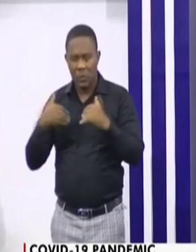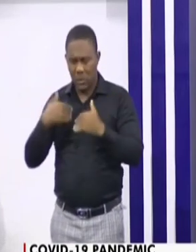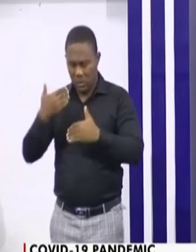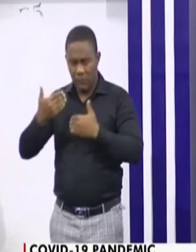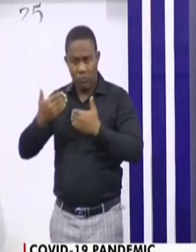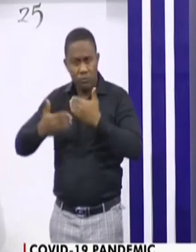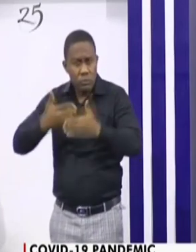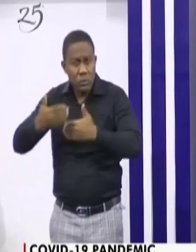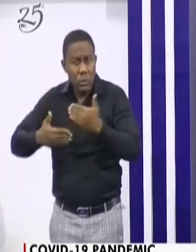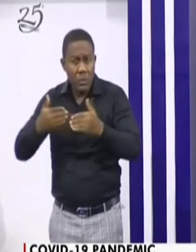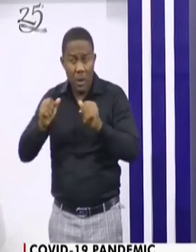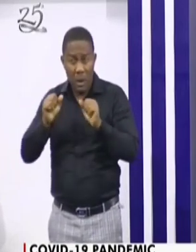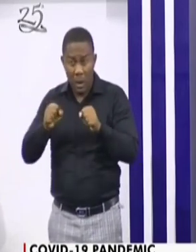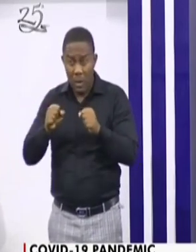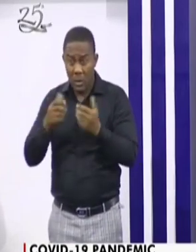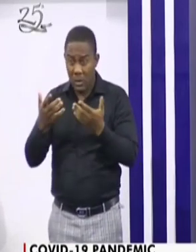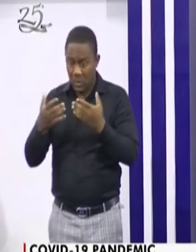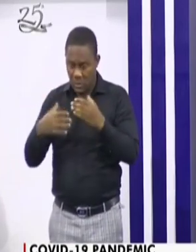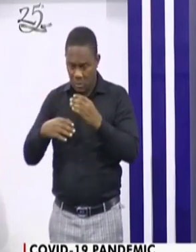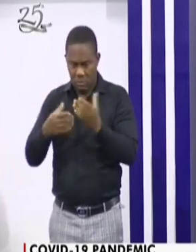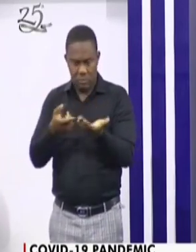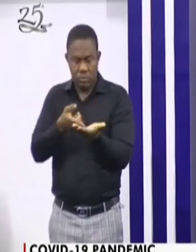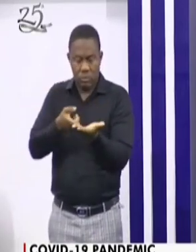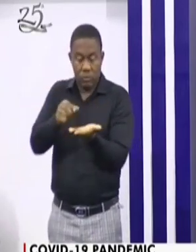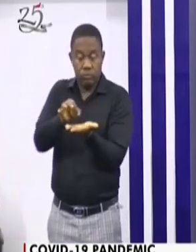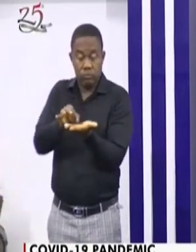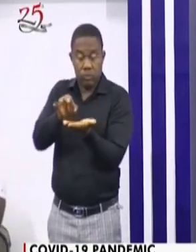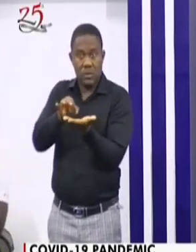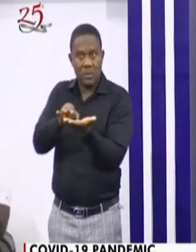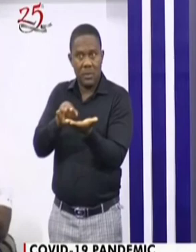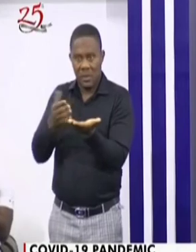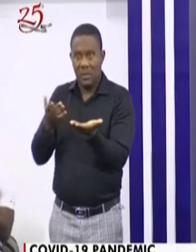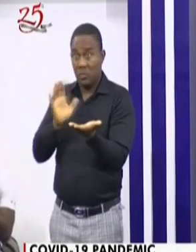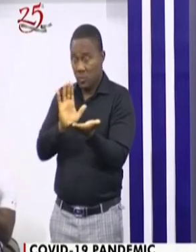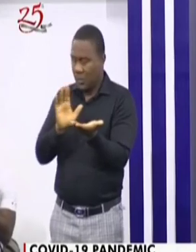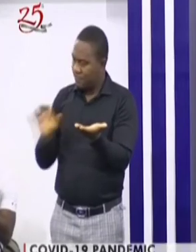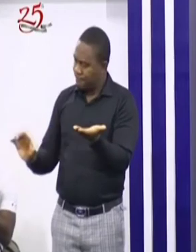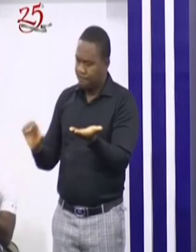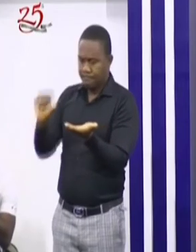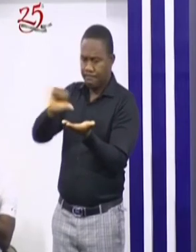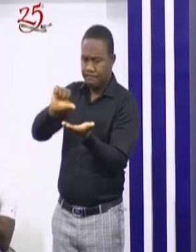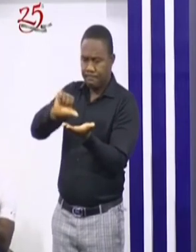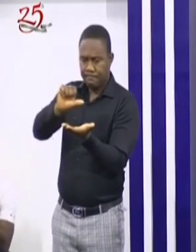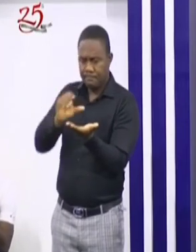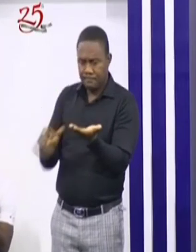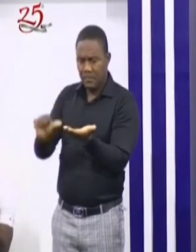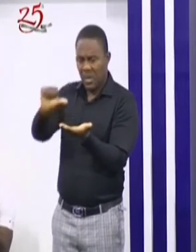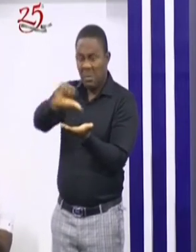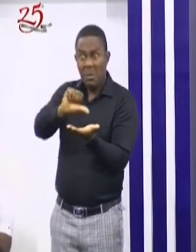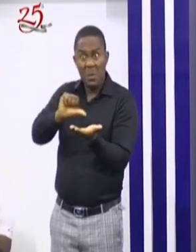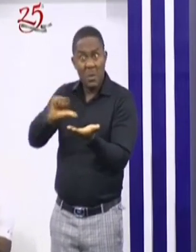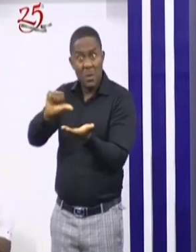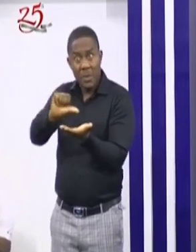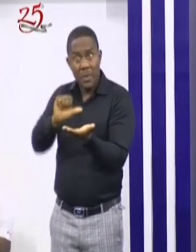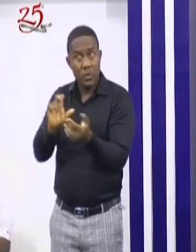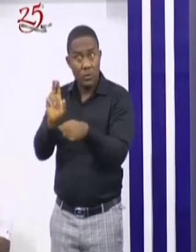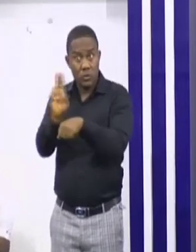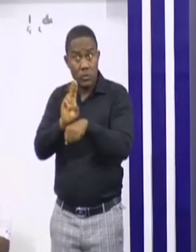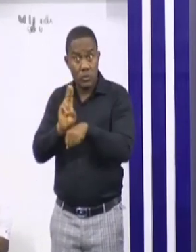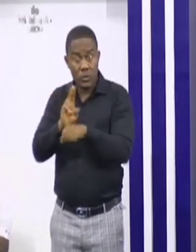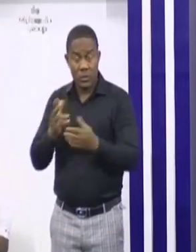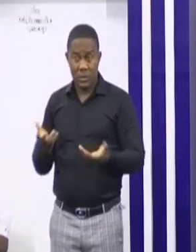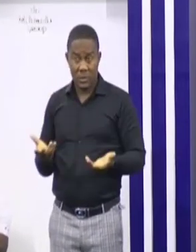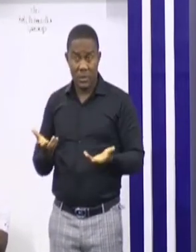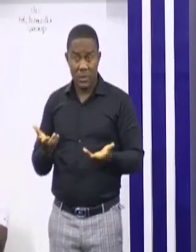to enable us to utilize the reagents or the chemicals in a very efficient manner. We